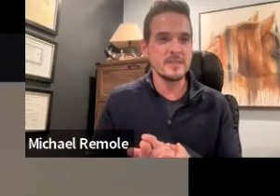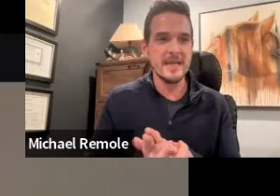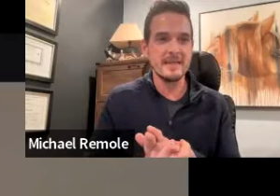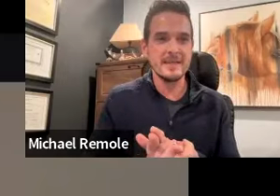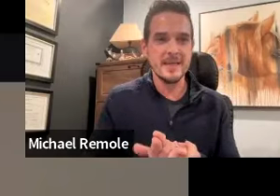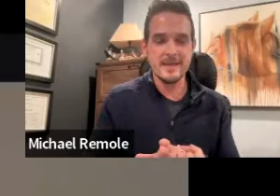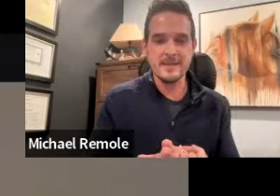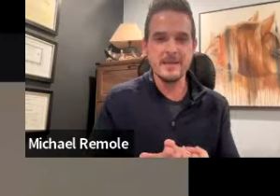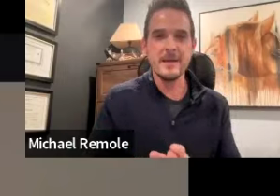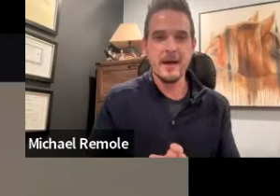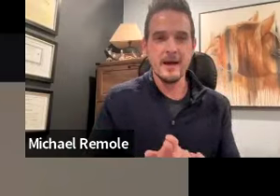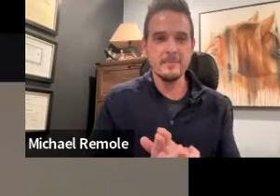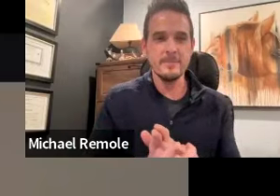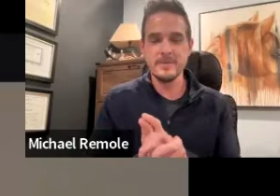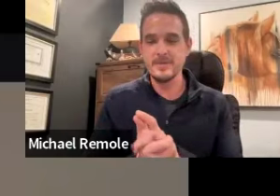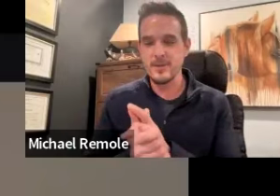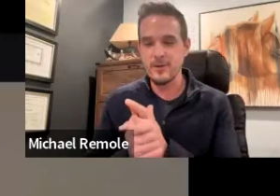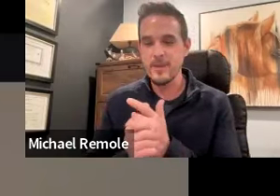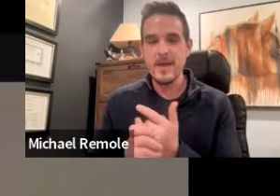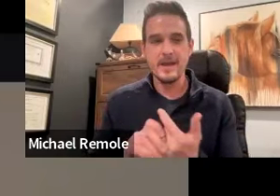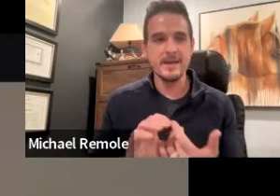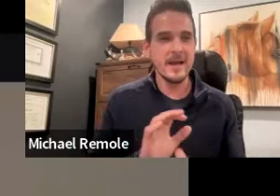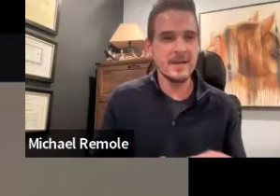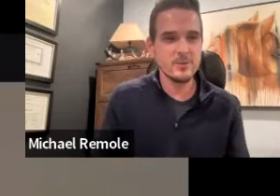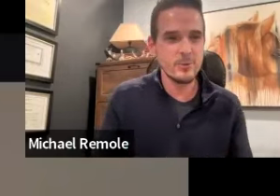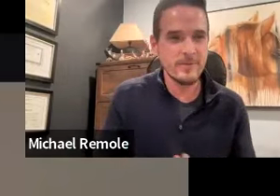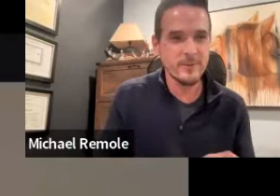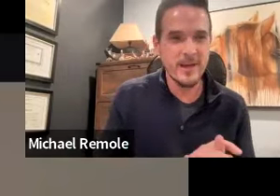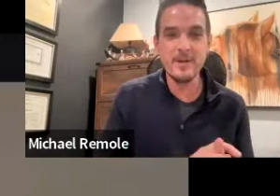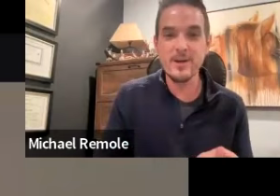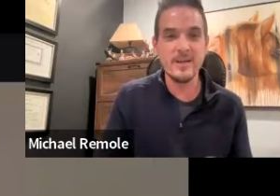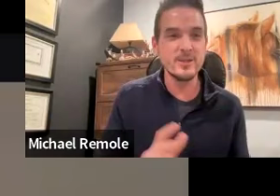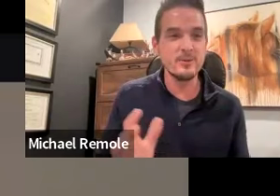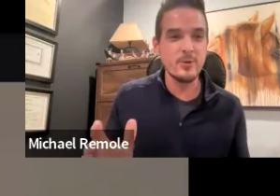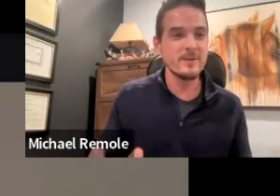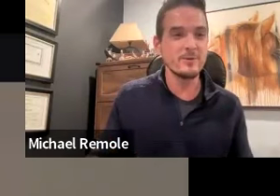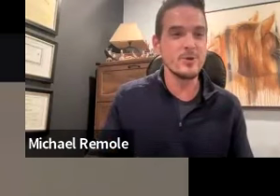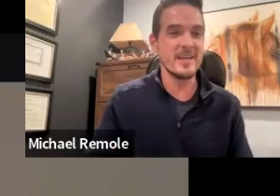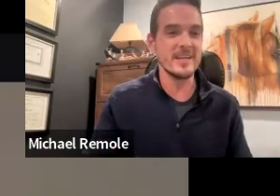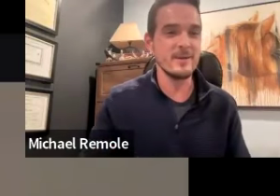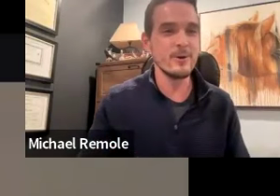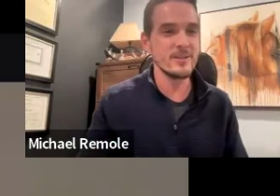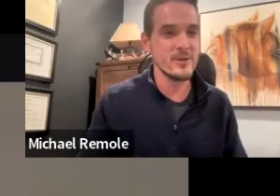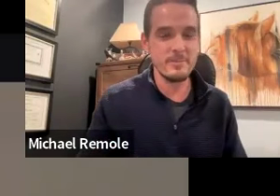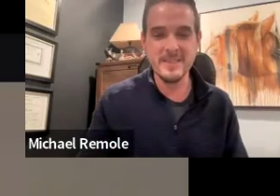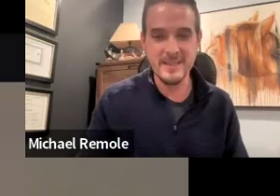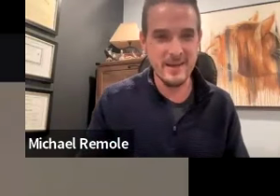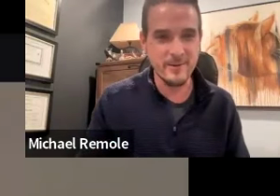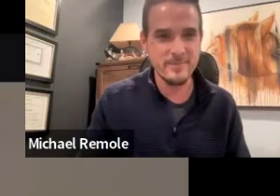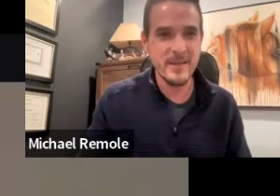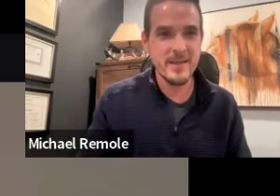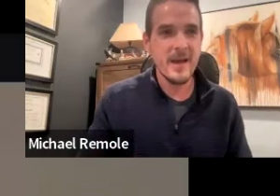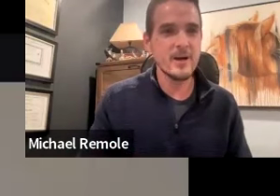some questions at the end. Um, and I asked Julie if it's okay. I'm going to go ahead and do a quick little check-in, and then we're going to jump